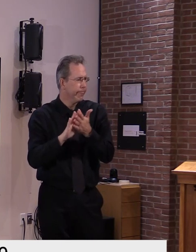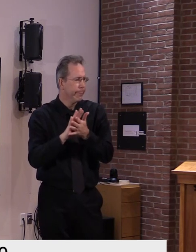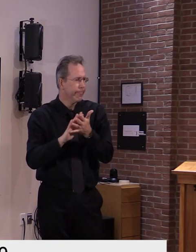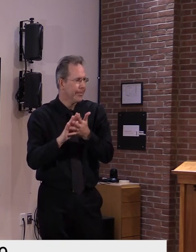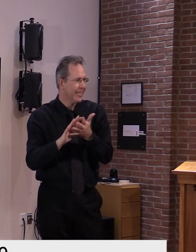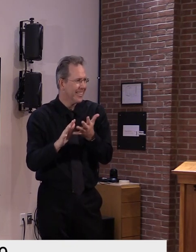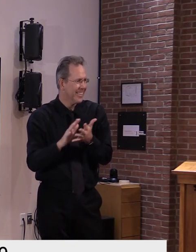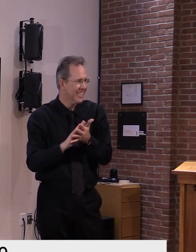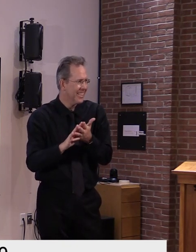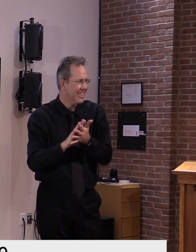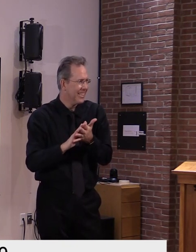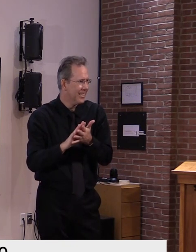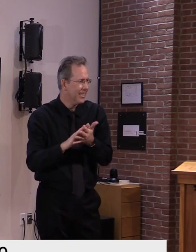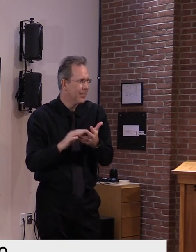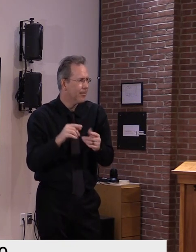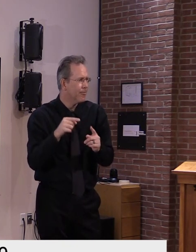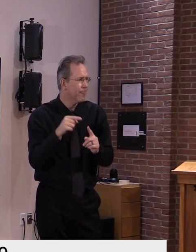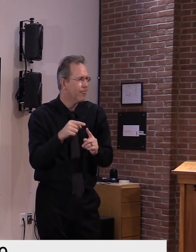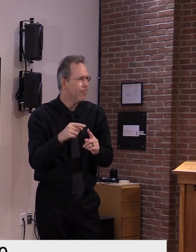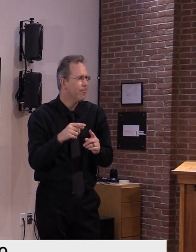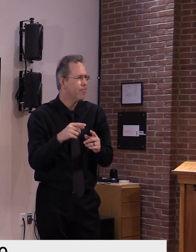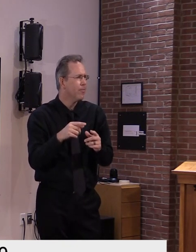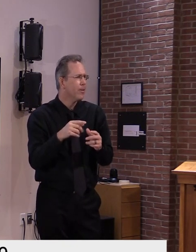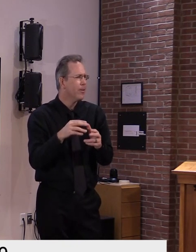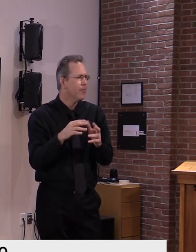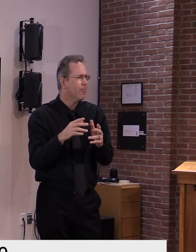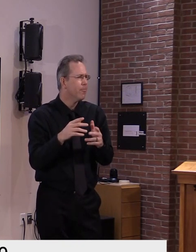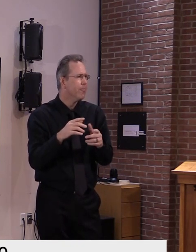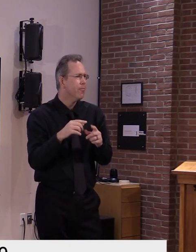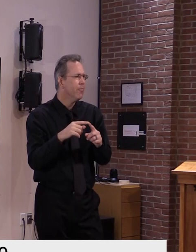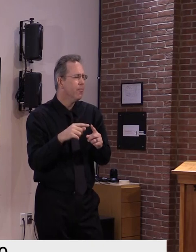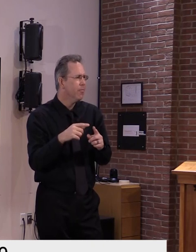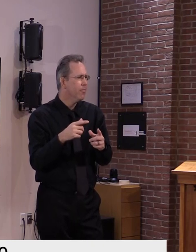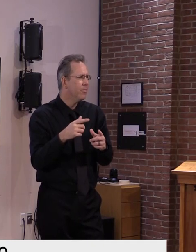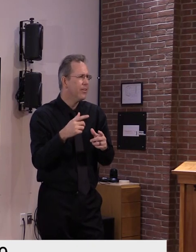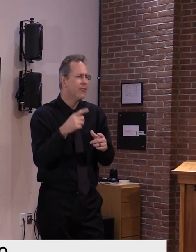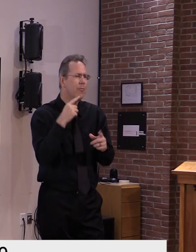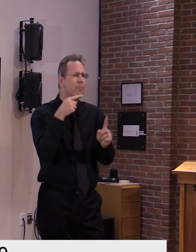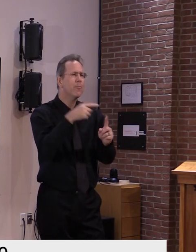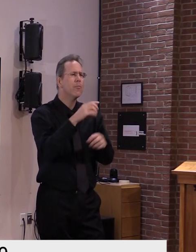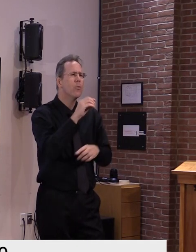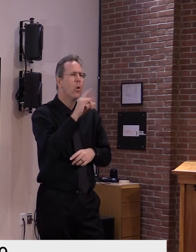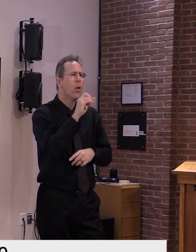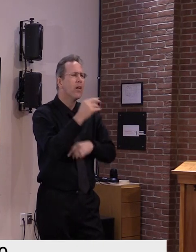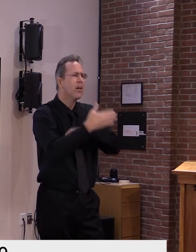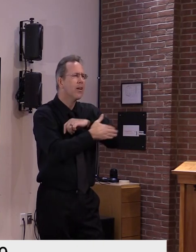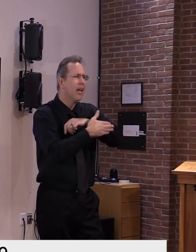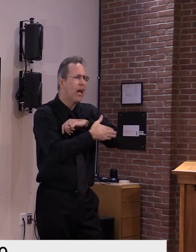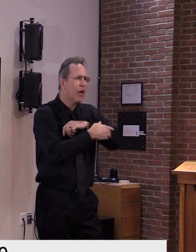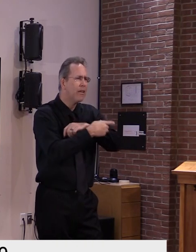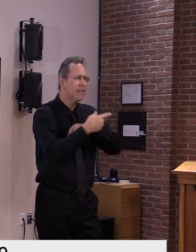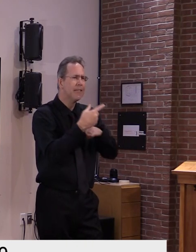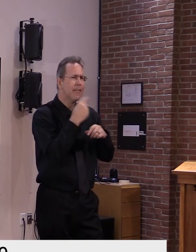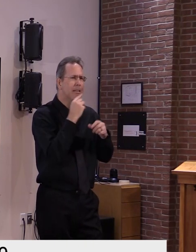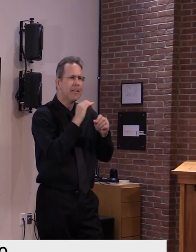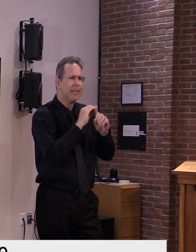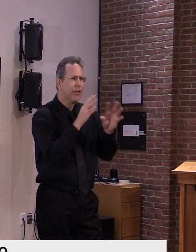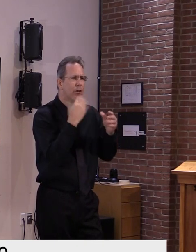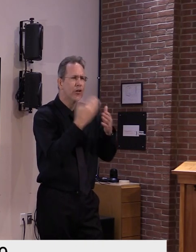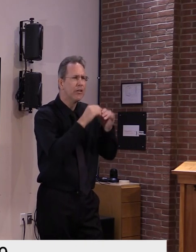County. He said he didn't know at the time, but he'd get back to me. I'm wondering whether he knows more